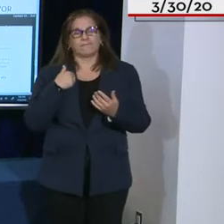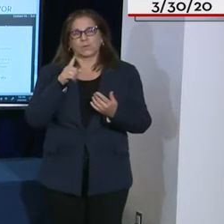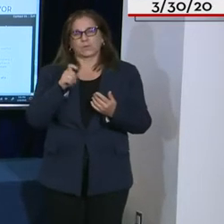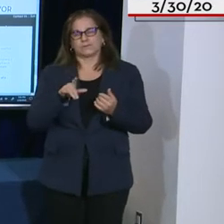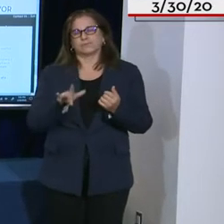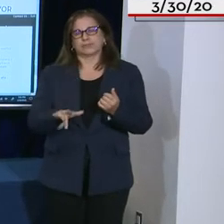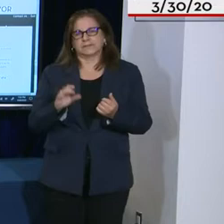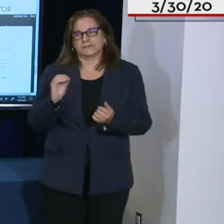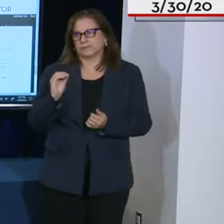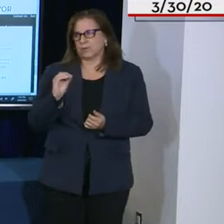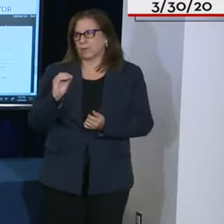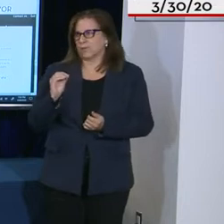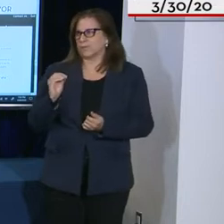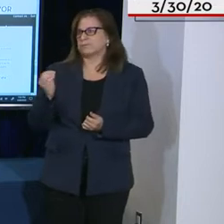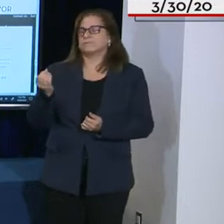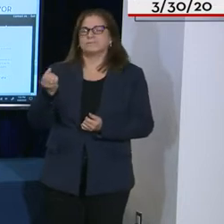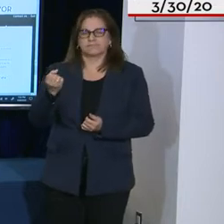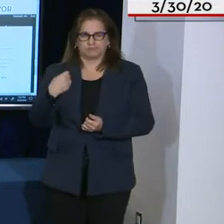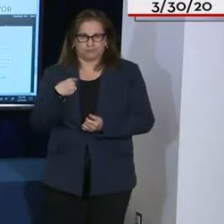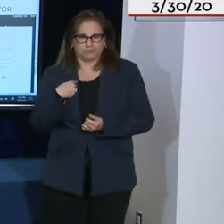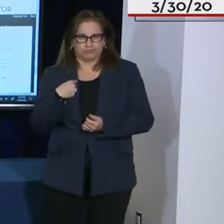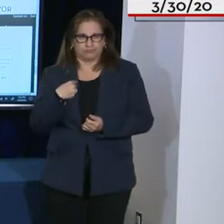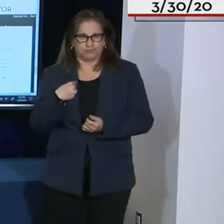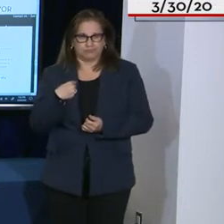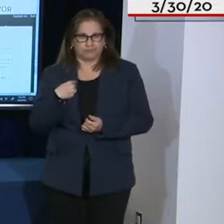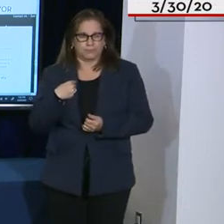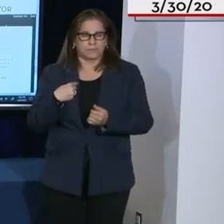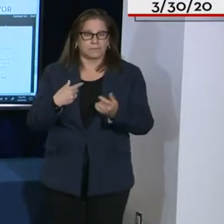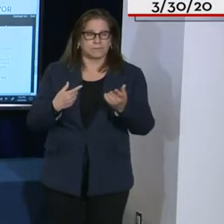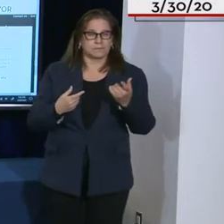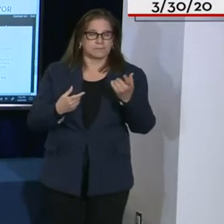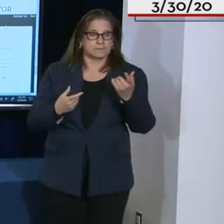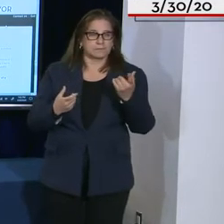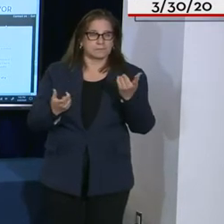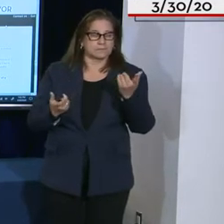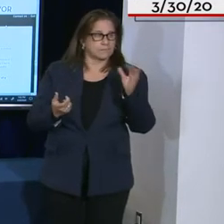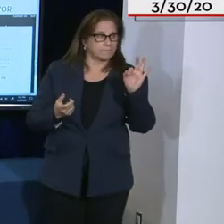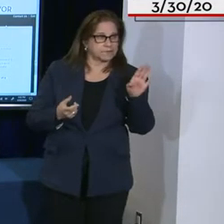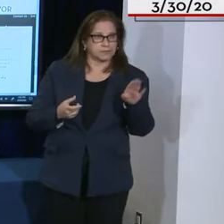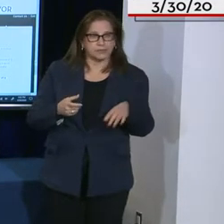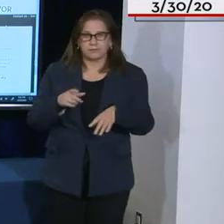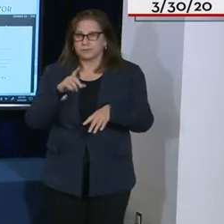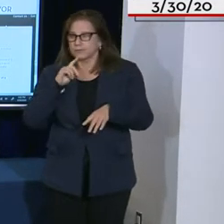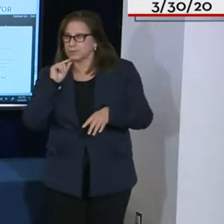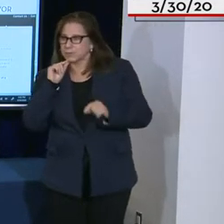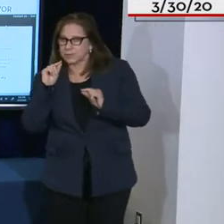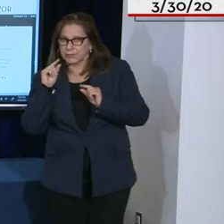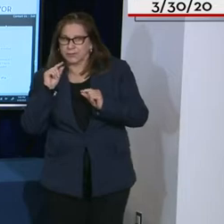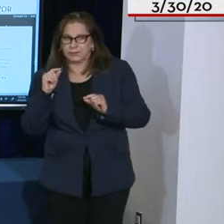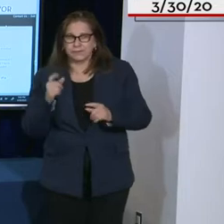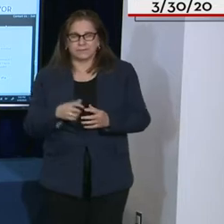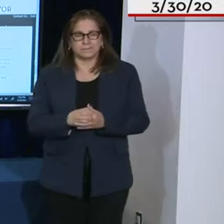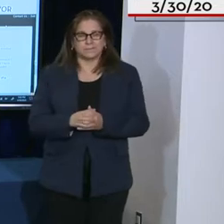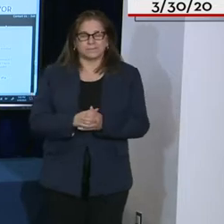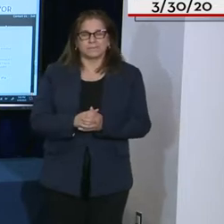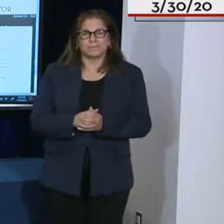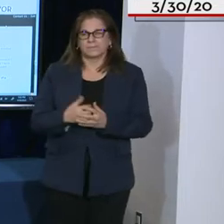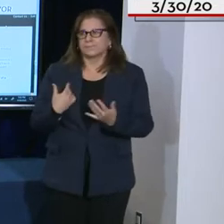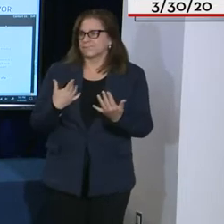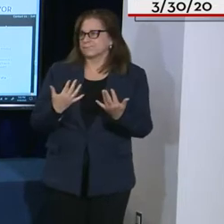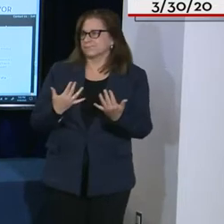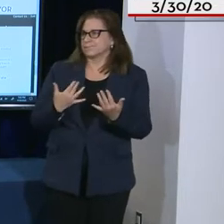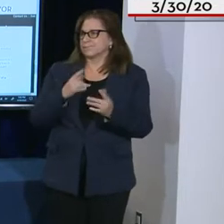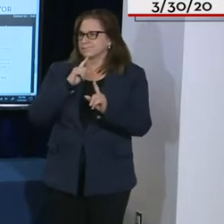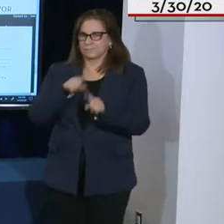your question on Facebook Live or on Twitter, and we'll get those questions addressed. So Zoel Stackhouse, who's Special Assistant for the Chief of Staff, will